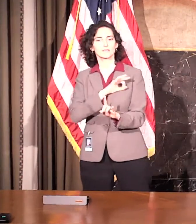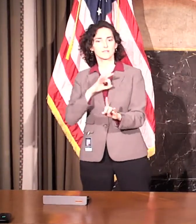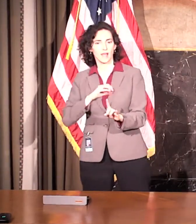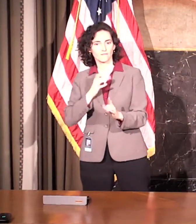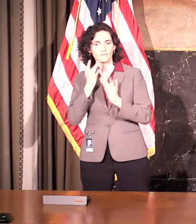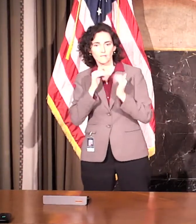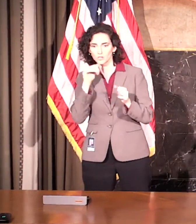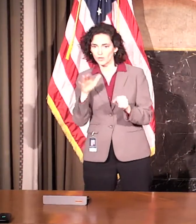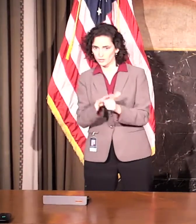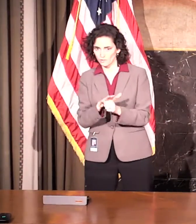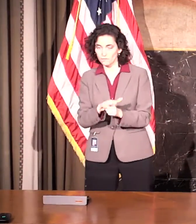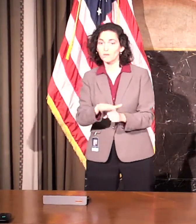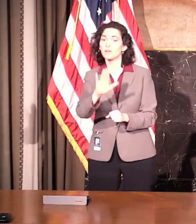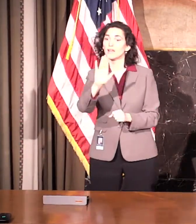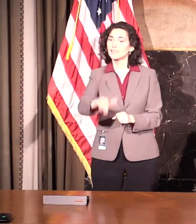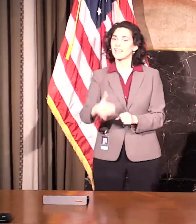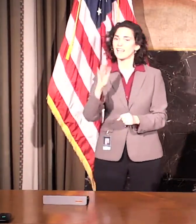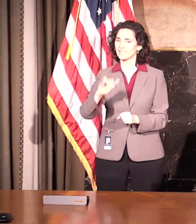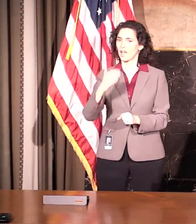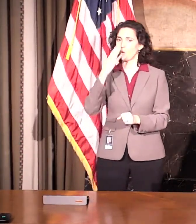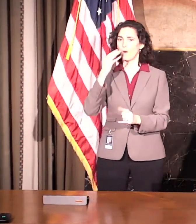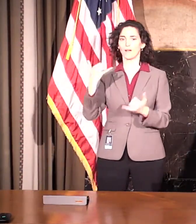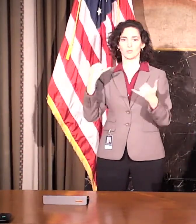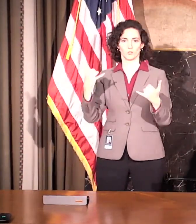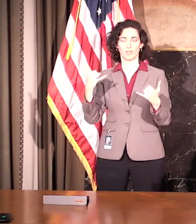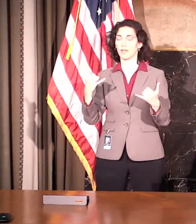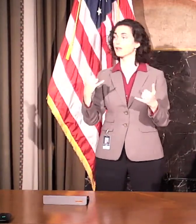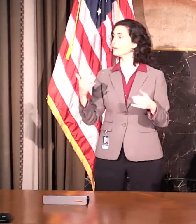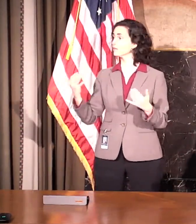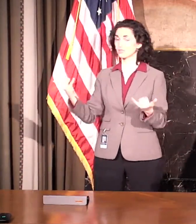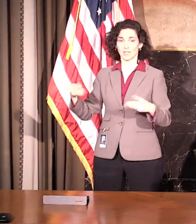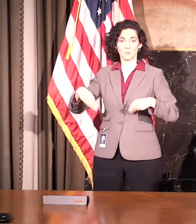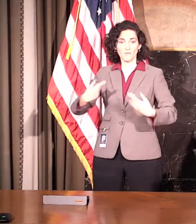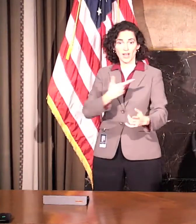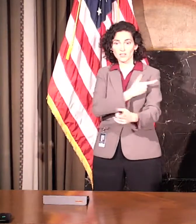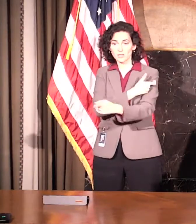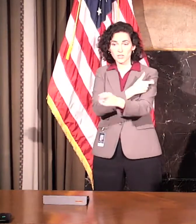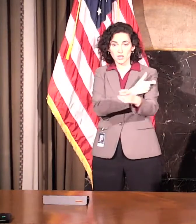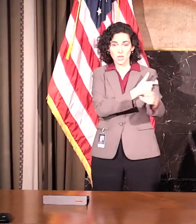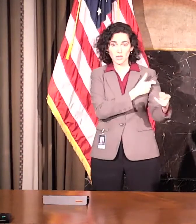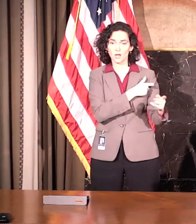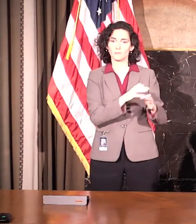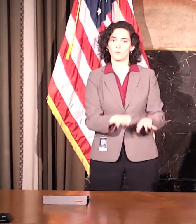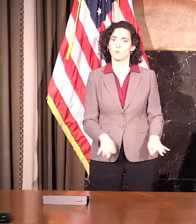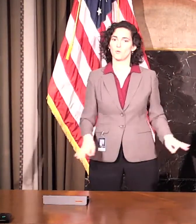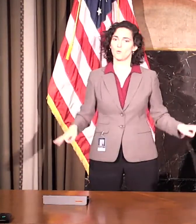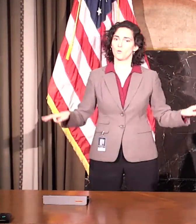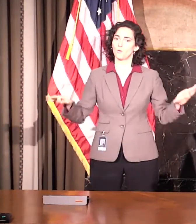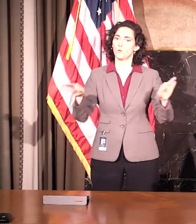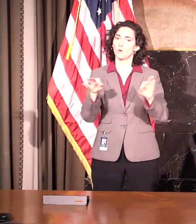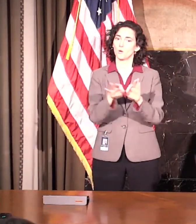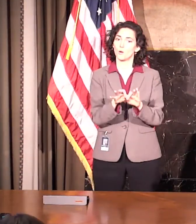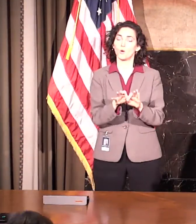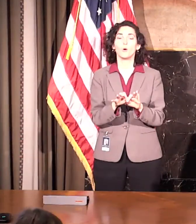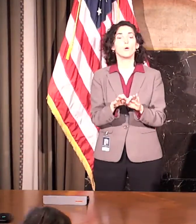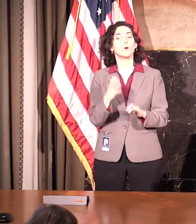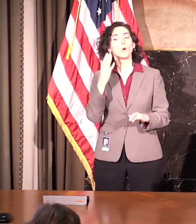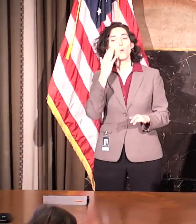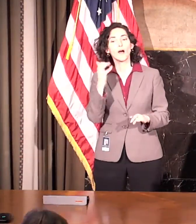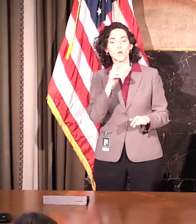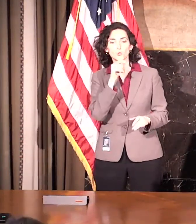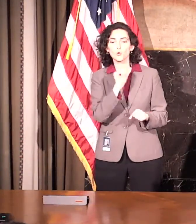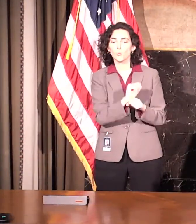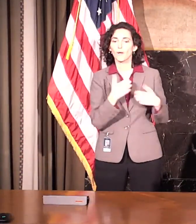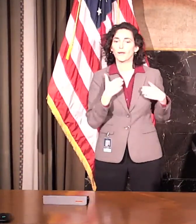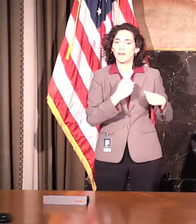that we're seeing take place across the state today are so critically important. Is because if we can get the vaccinations to our healthcare